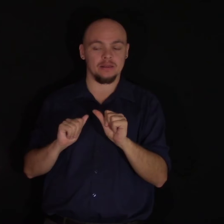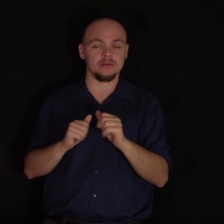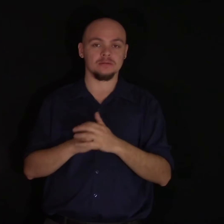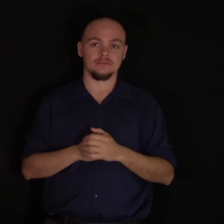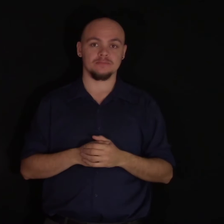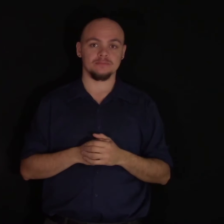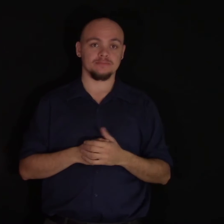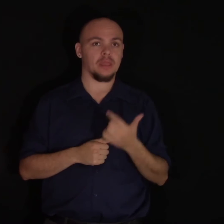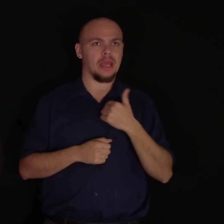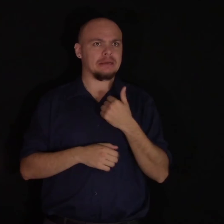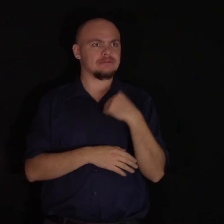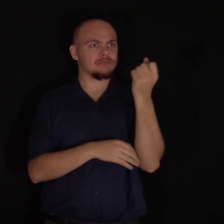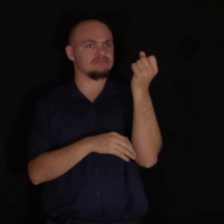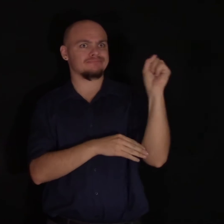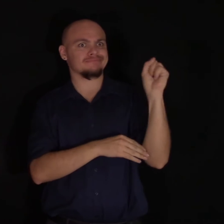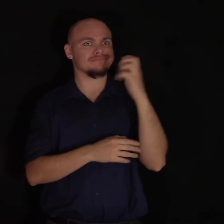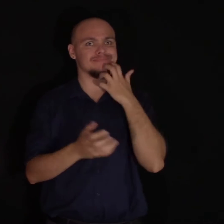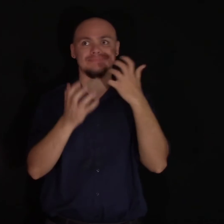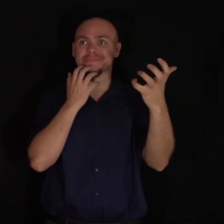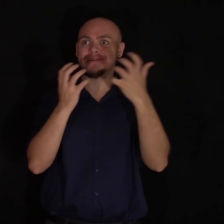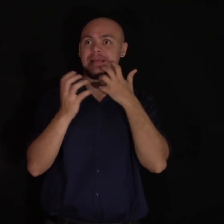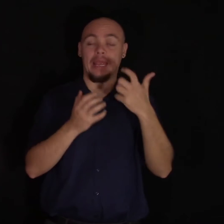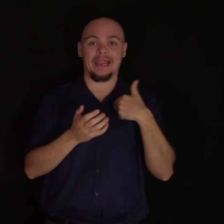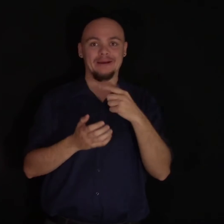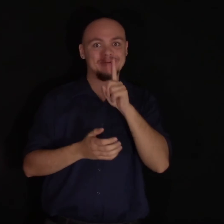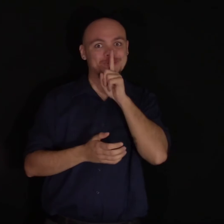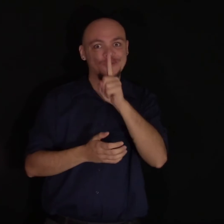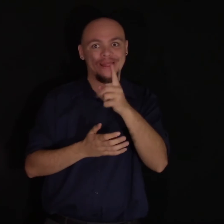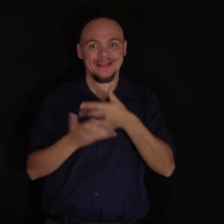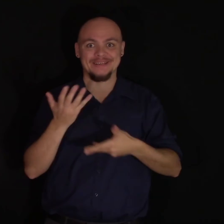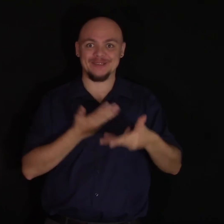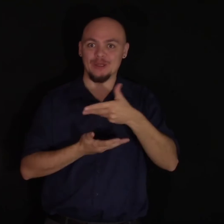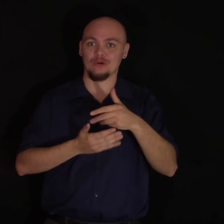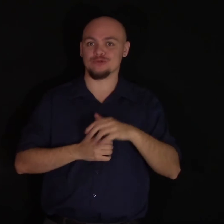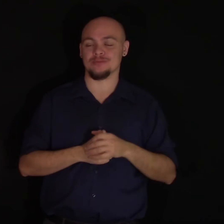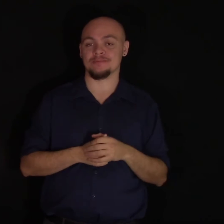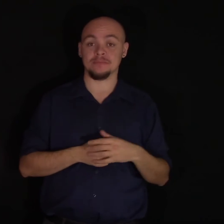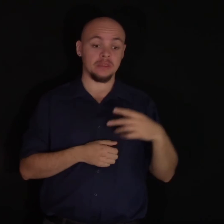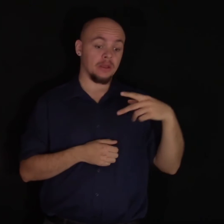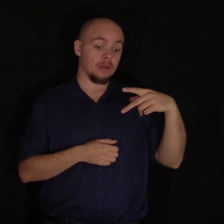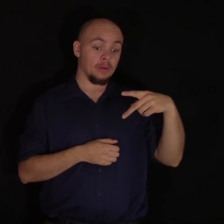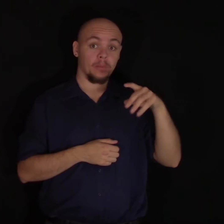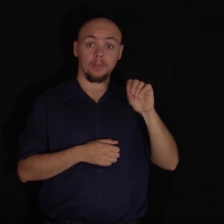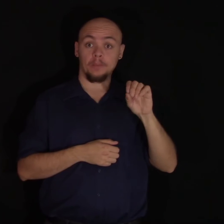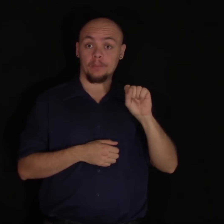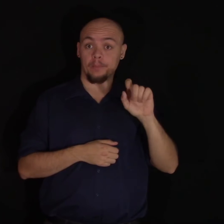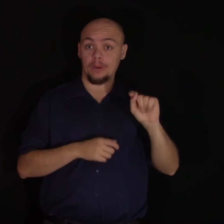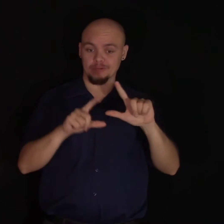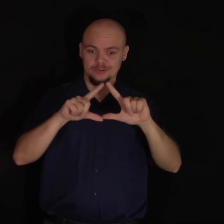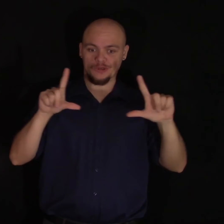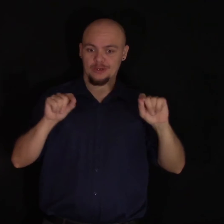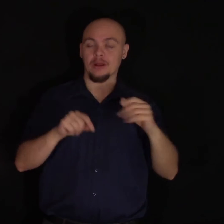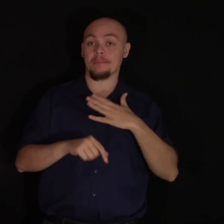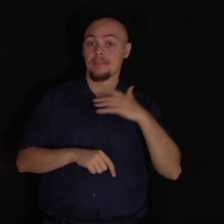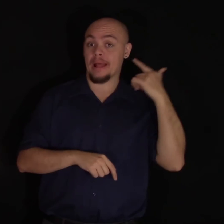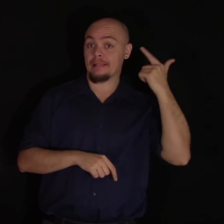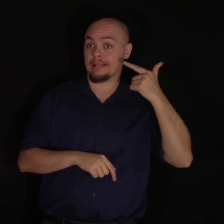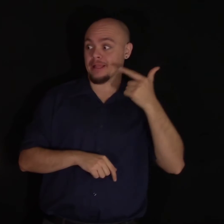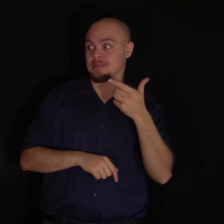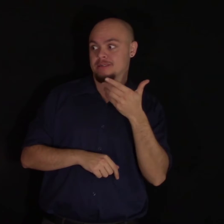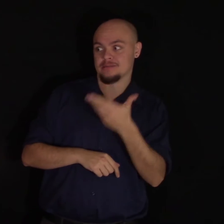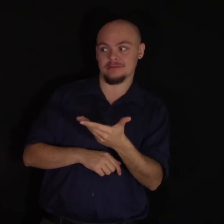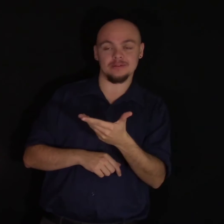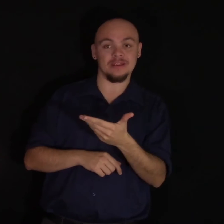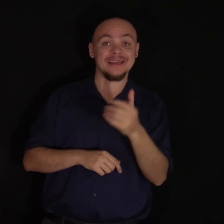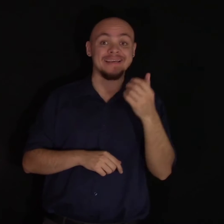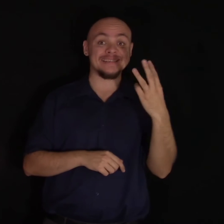outspoken and extremely social. Even these pictures and postcards of my London semester abroad 16